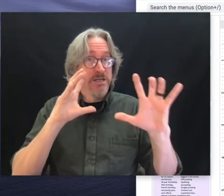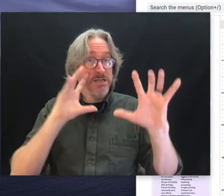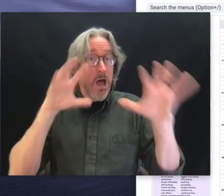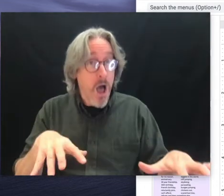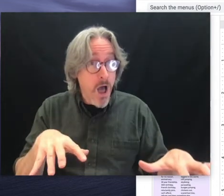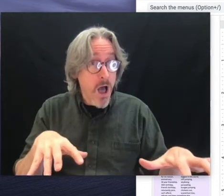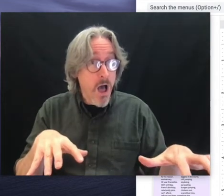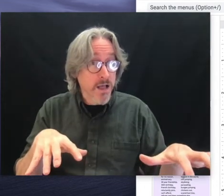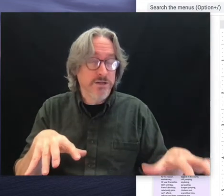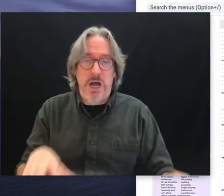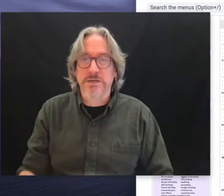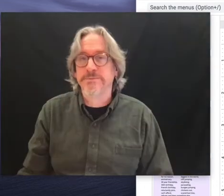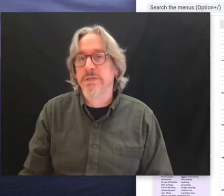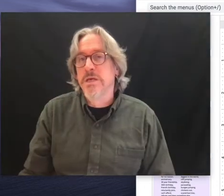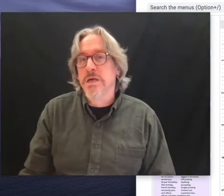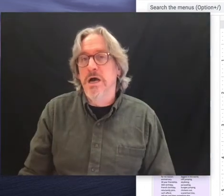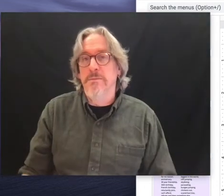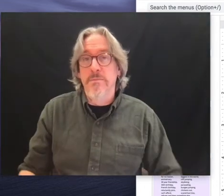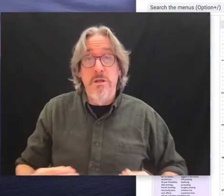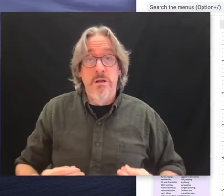Oftentimes you'll see it this, like shocked.